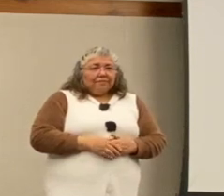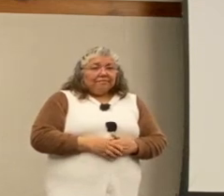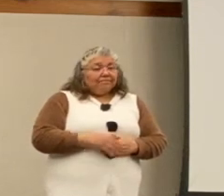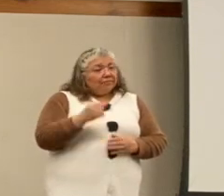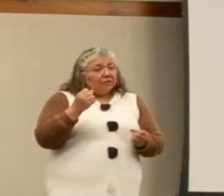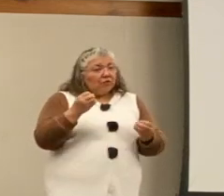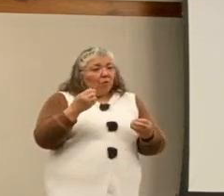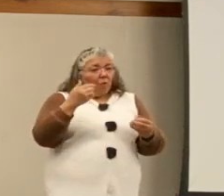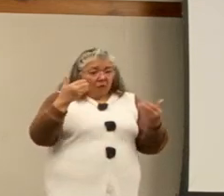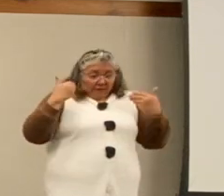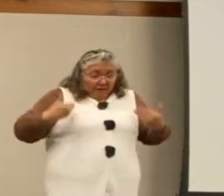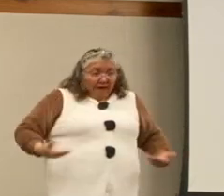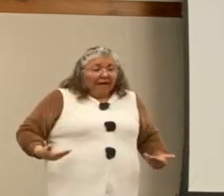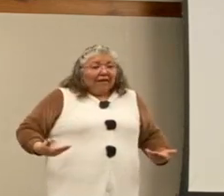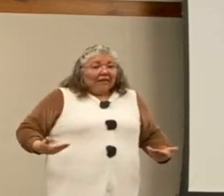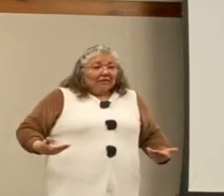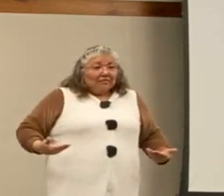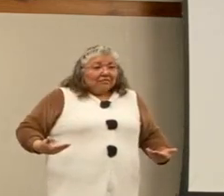So I